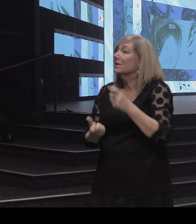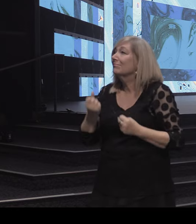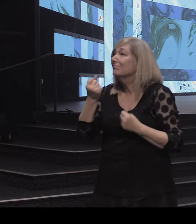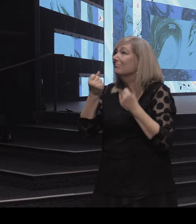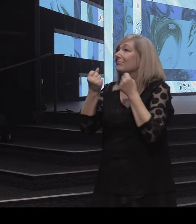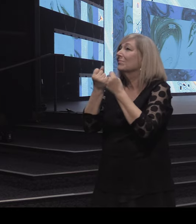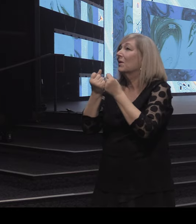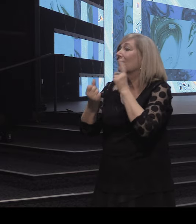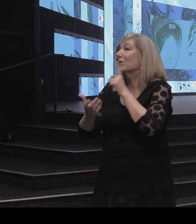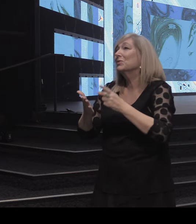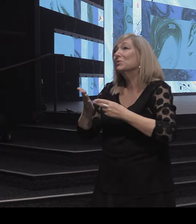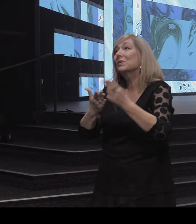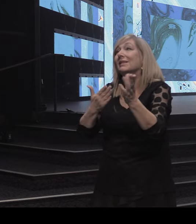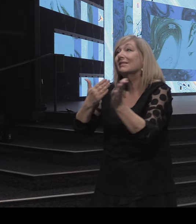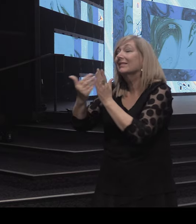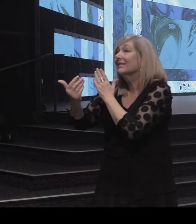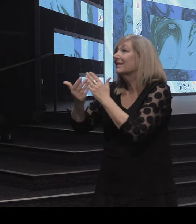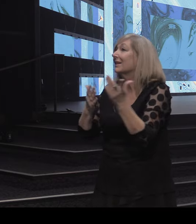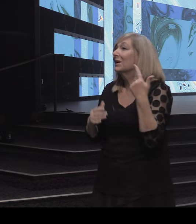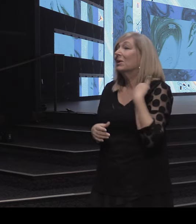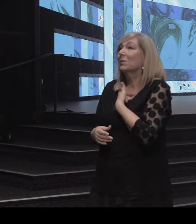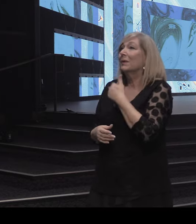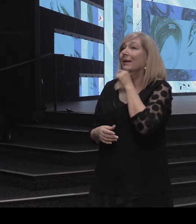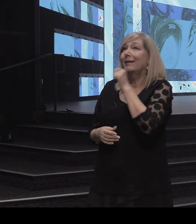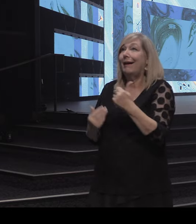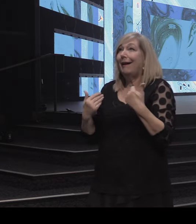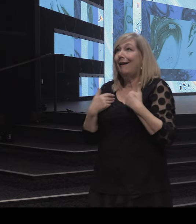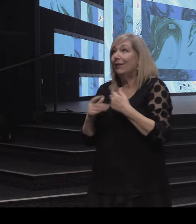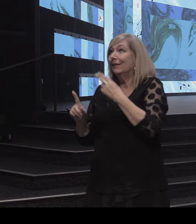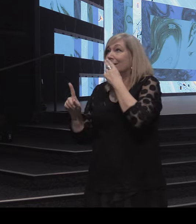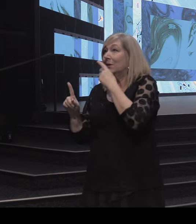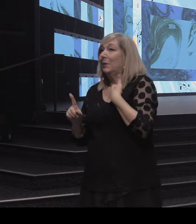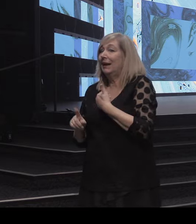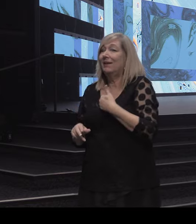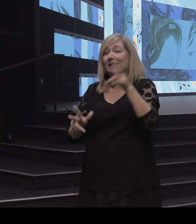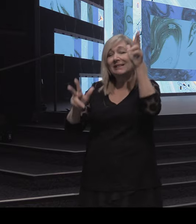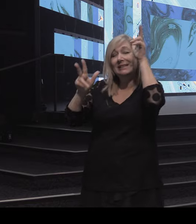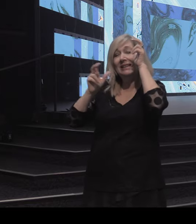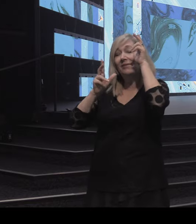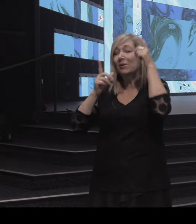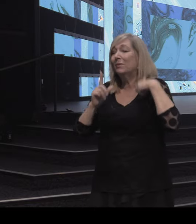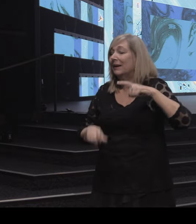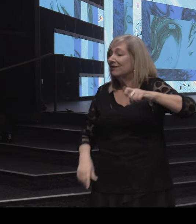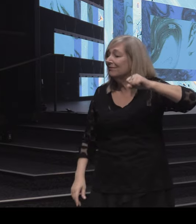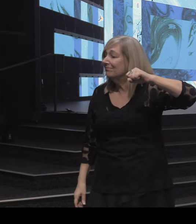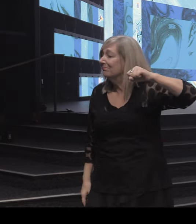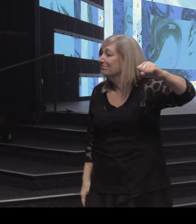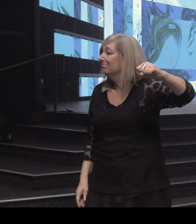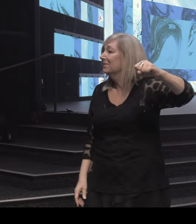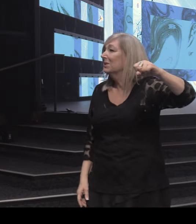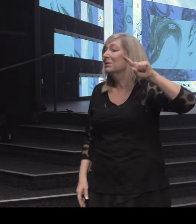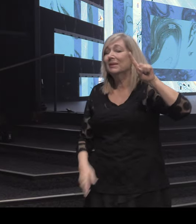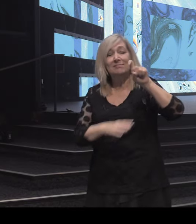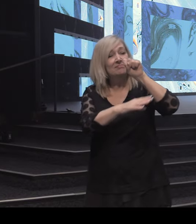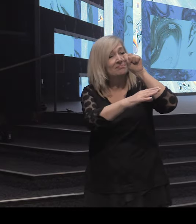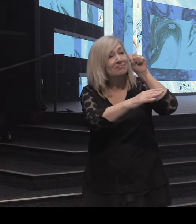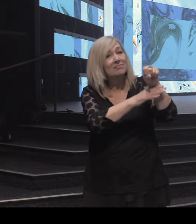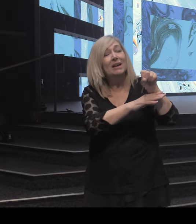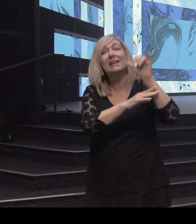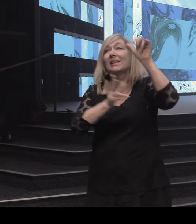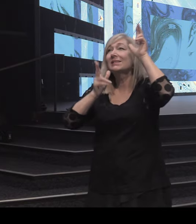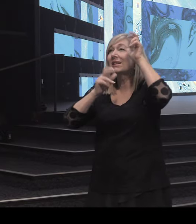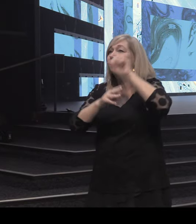for truth, even though we're not facing Hitler, we have a devil that we need to resist. And we will resist him in